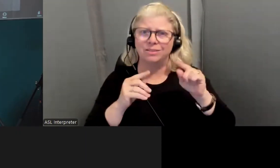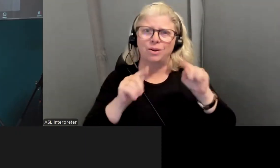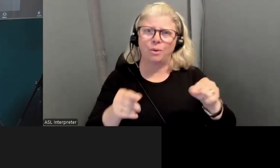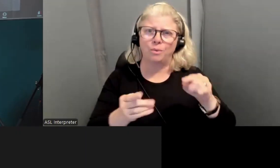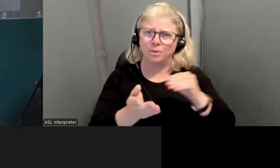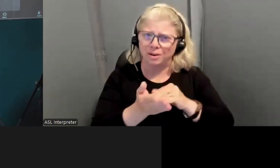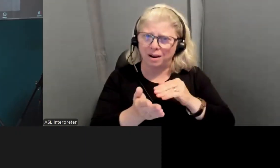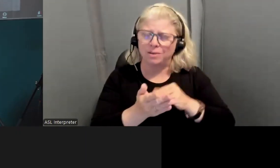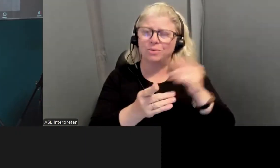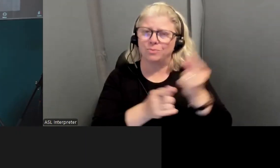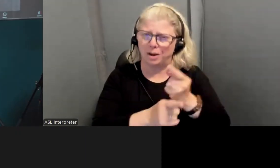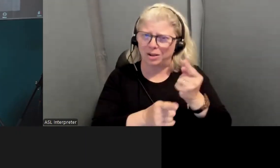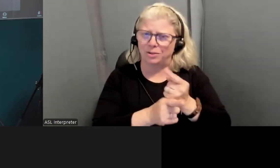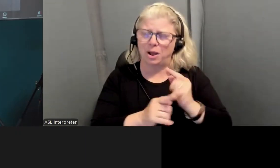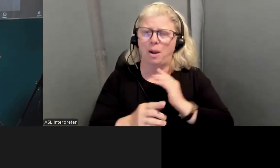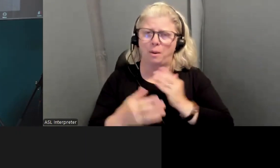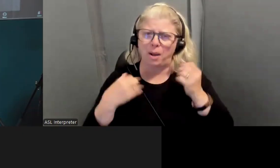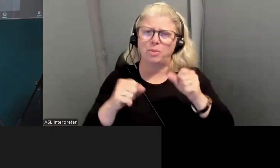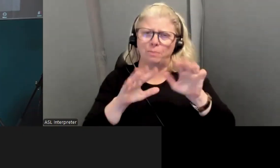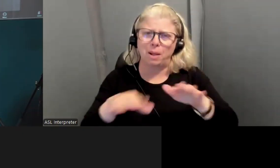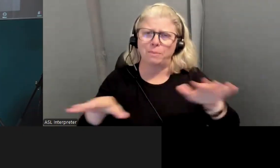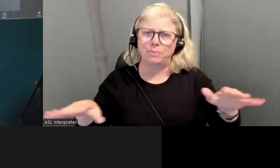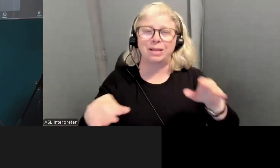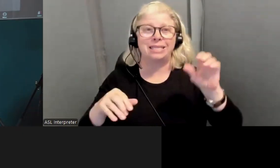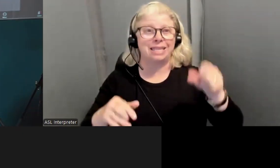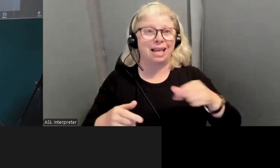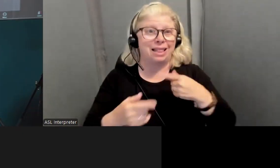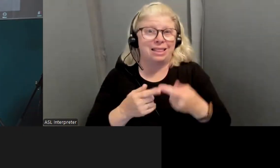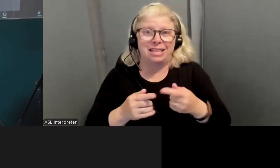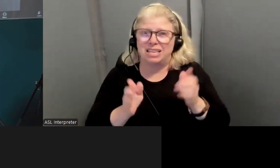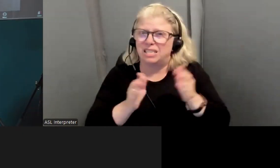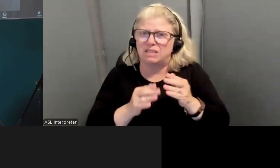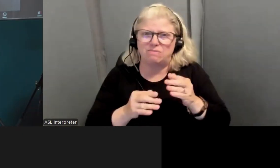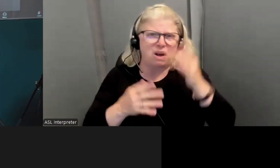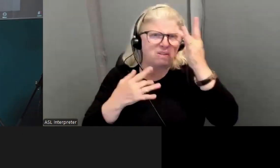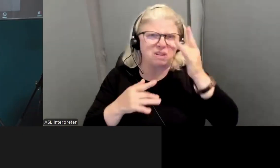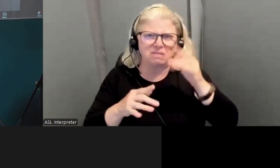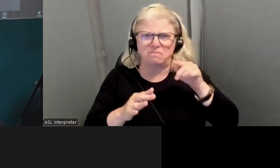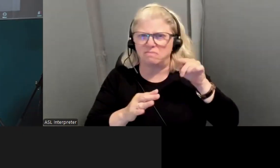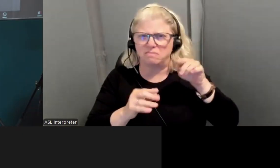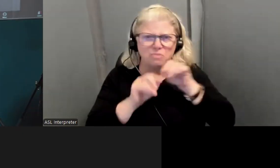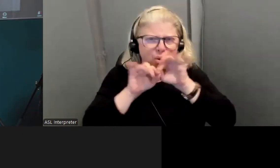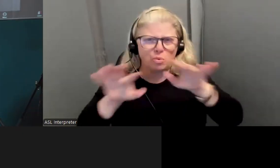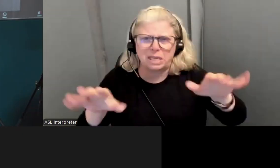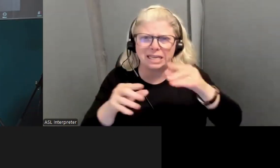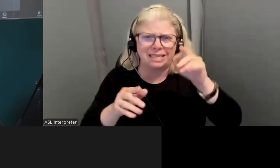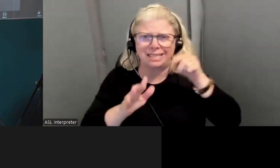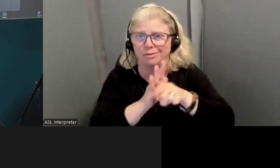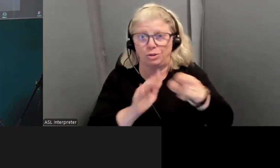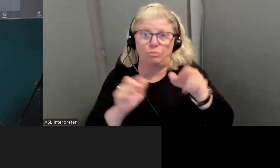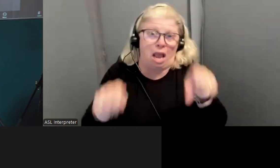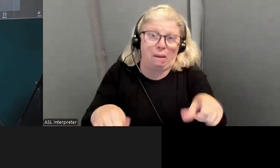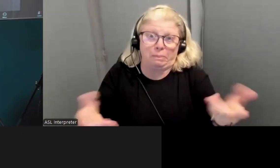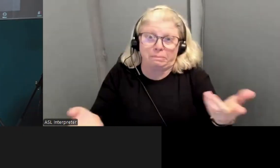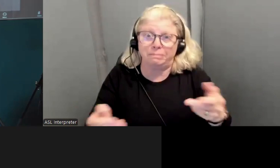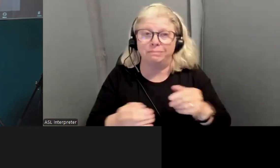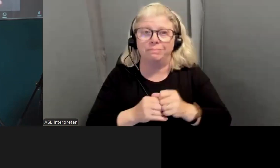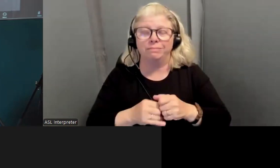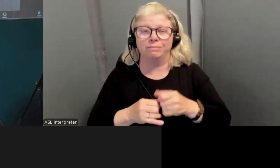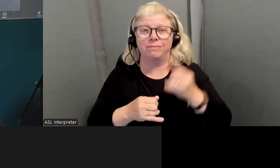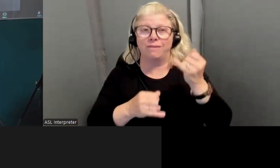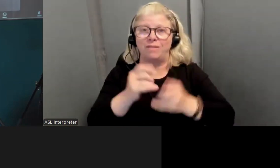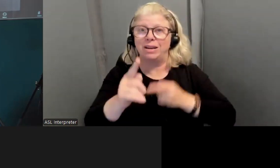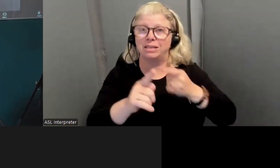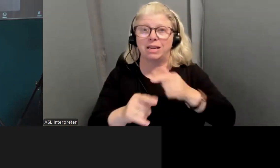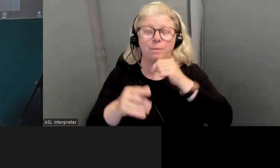doctor on a regular basis, blah, blah. Yeah, and then a tiny little virus comes in and kills me. The final outcome is not